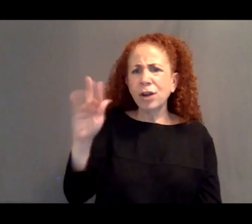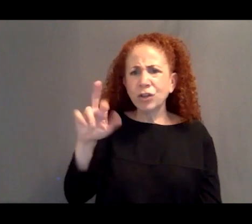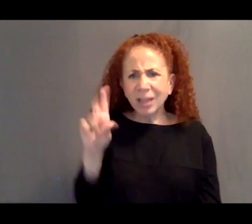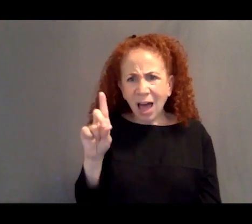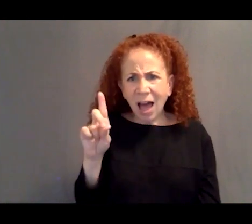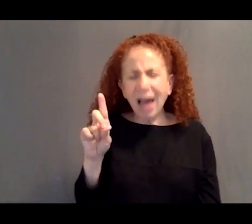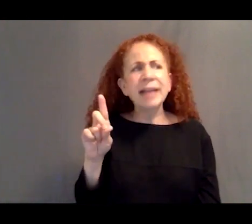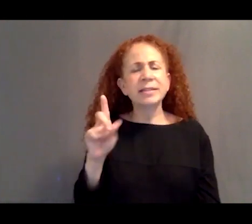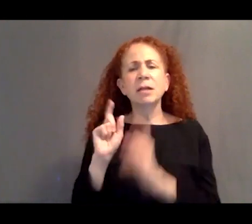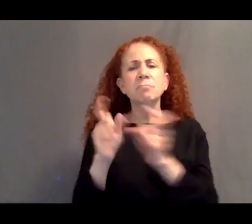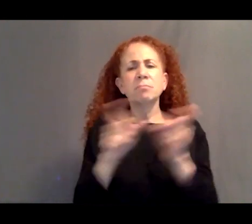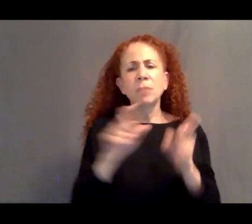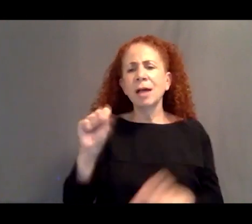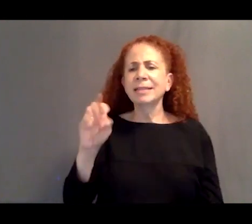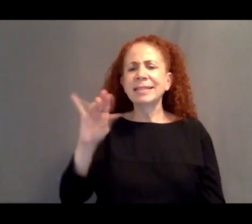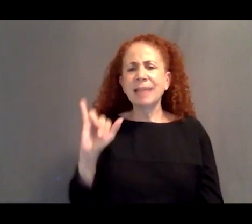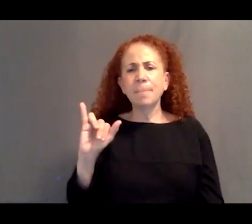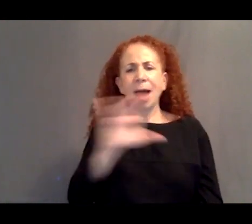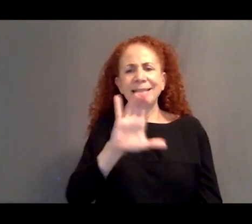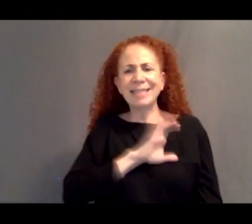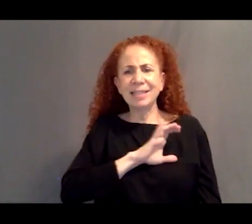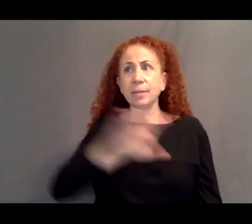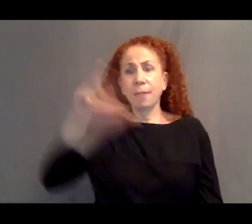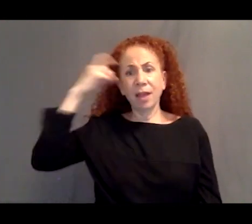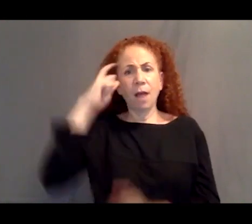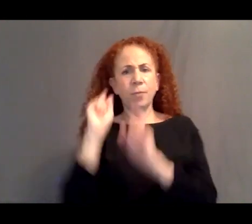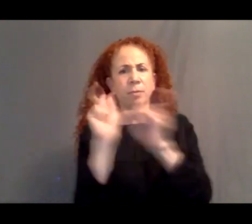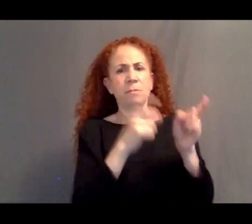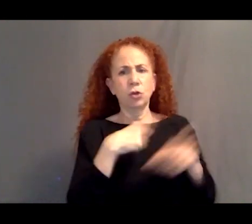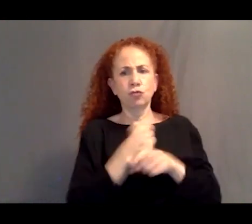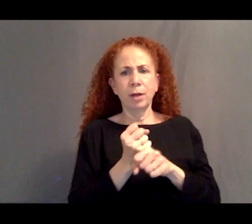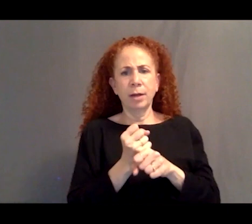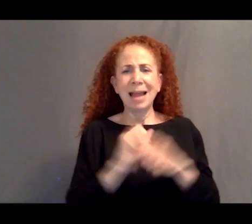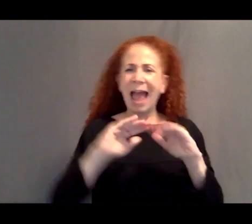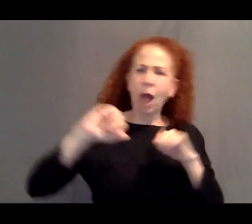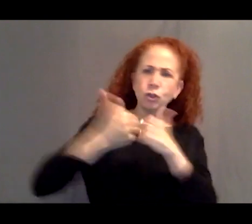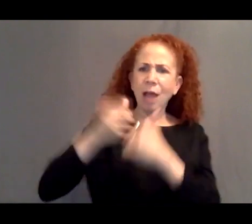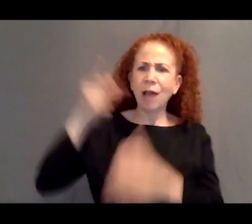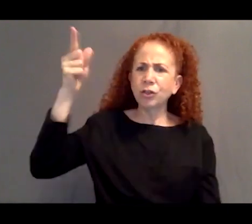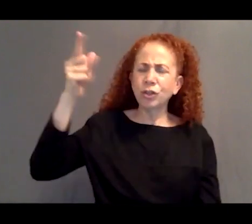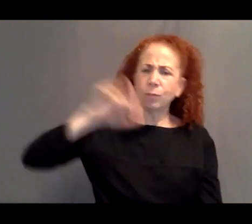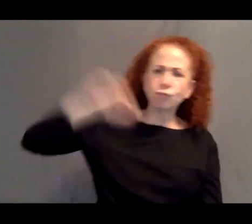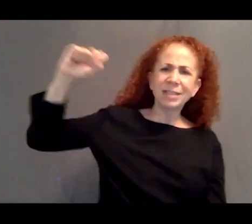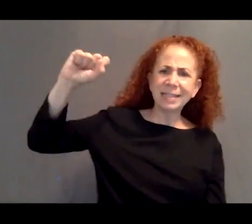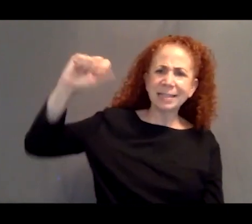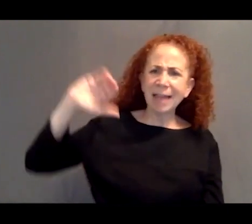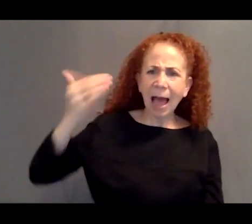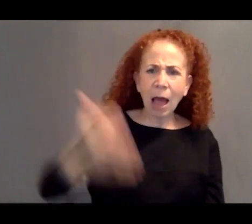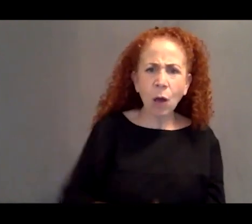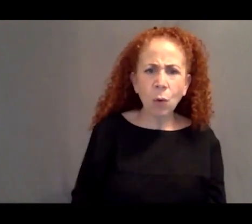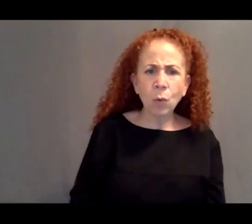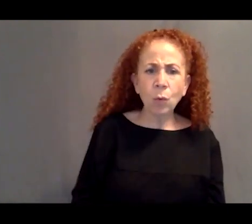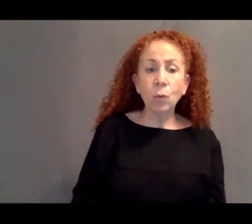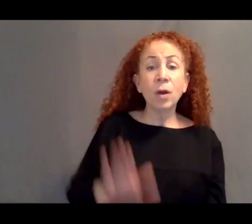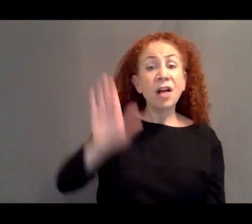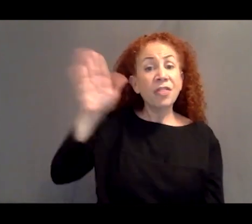of semi-citizenship that the state has created? How do we challenge them, resist them, and undo some of